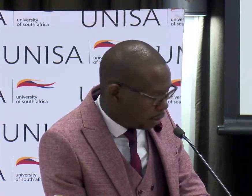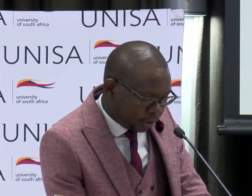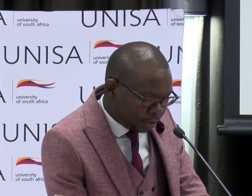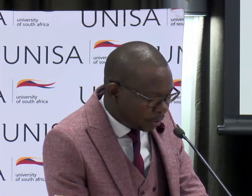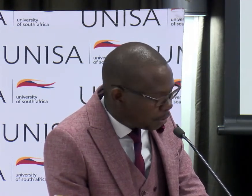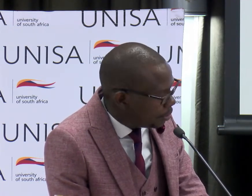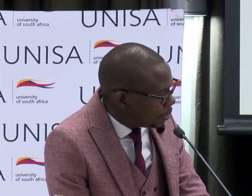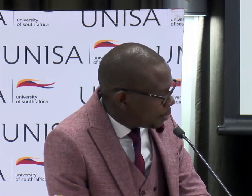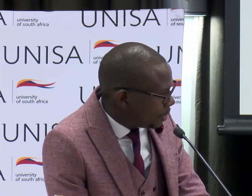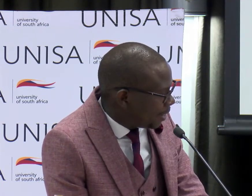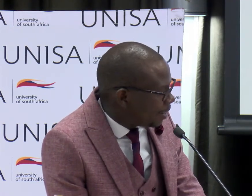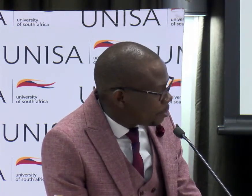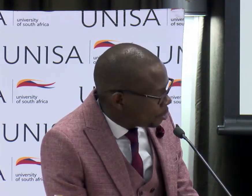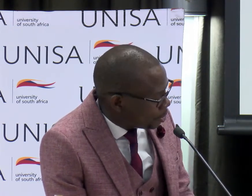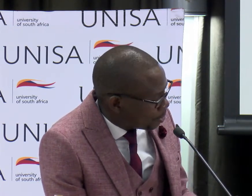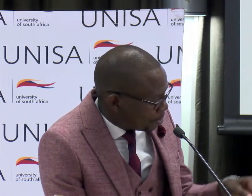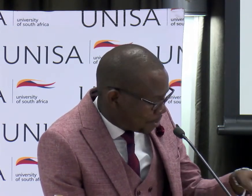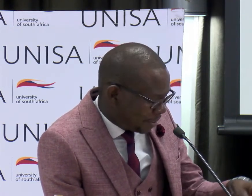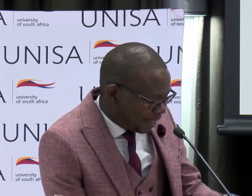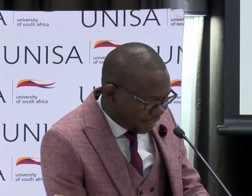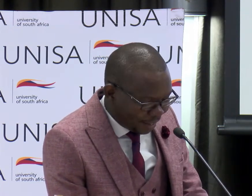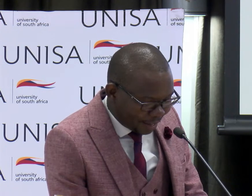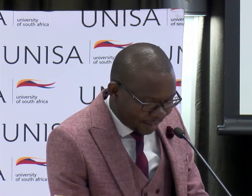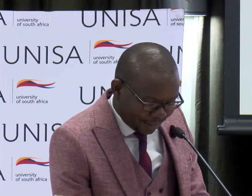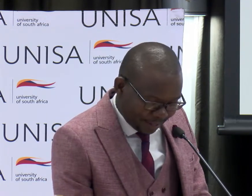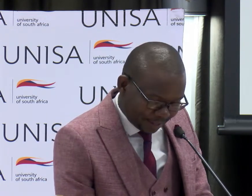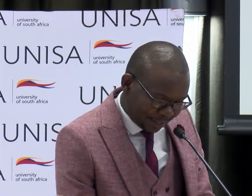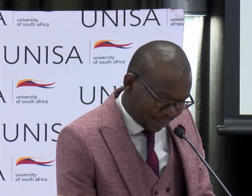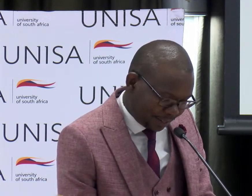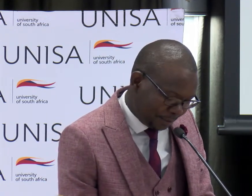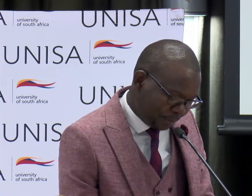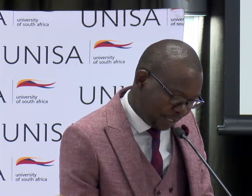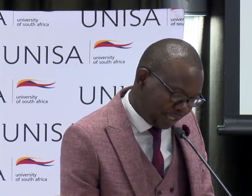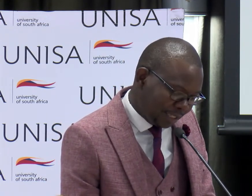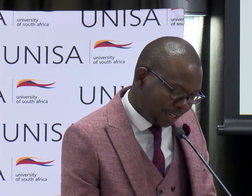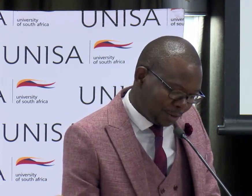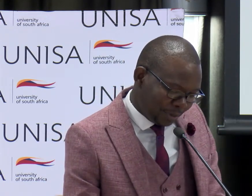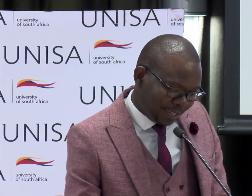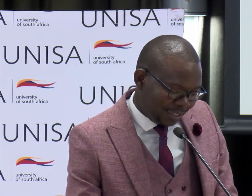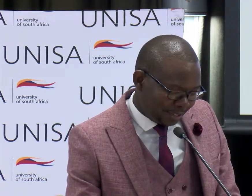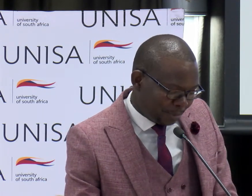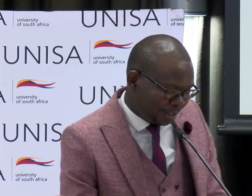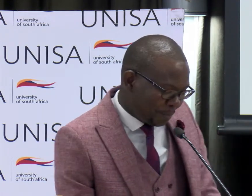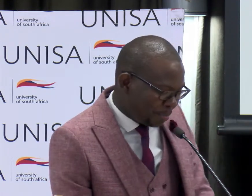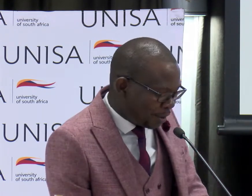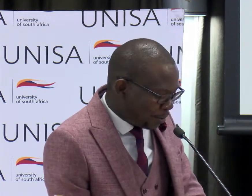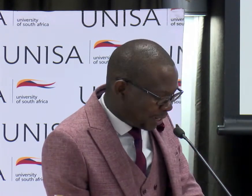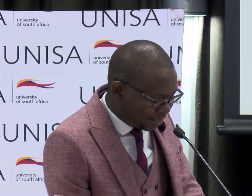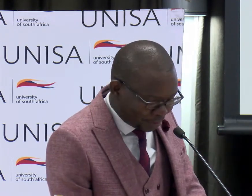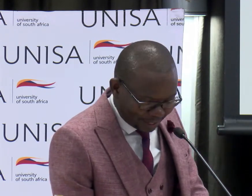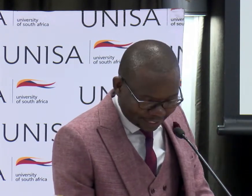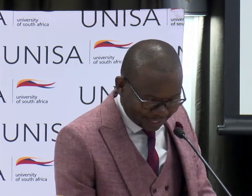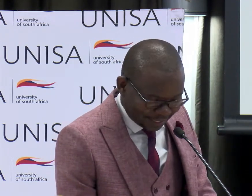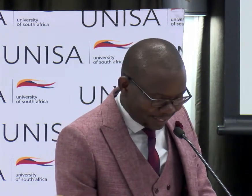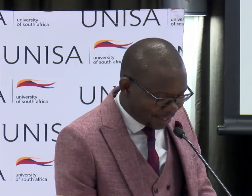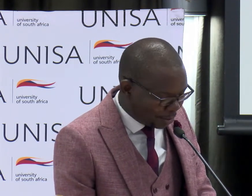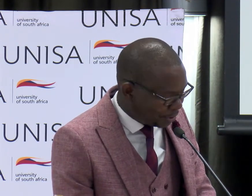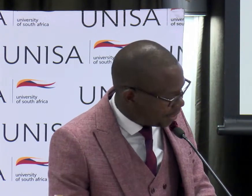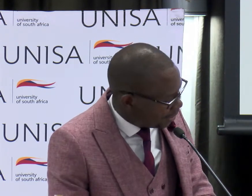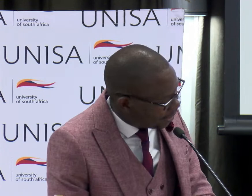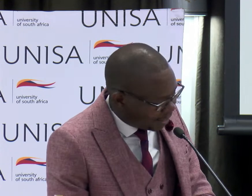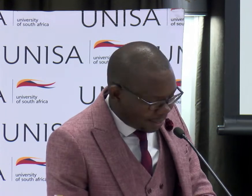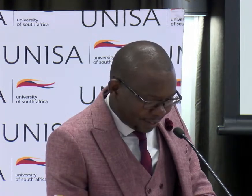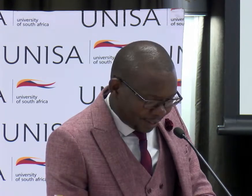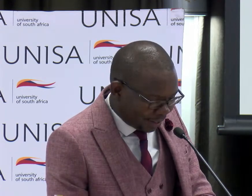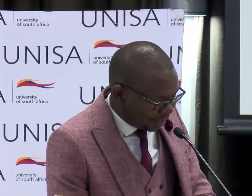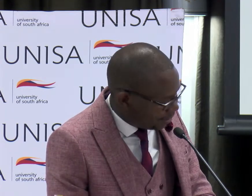terminology. So we are also in the digital humanities, but what I can say,